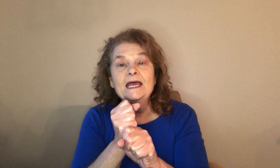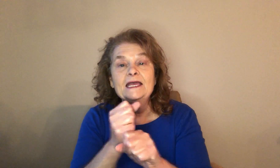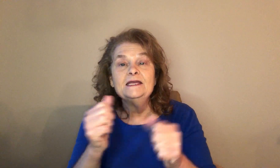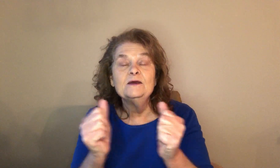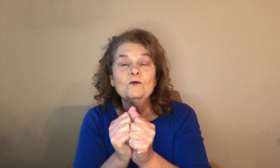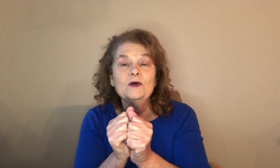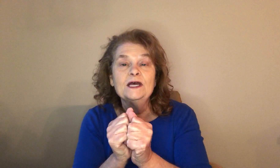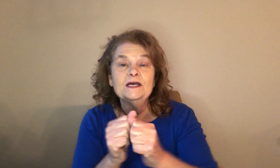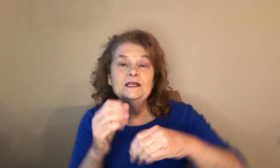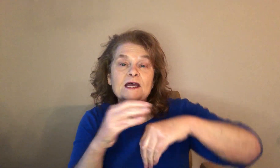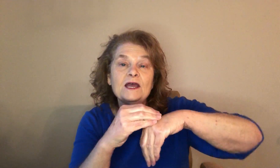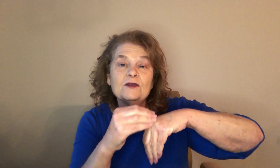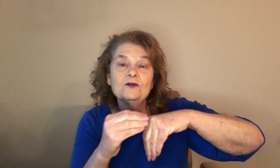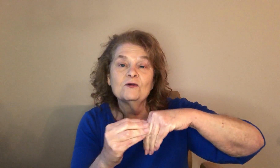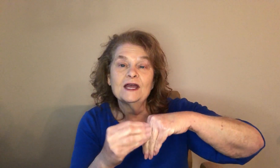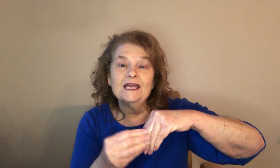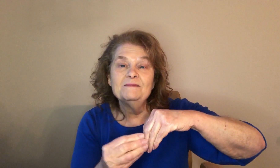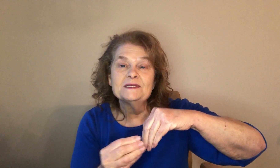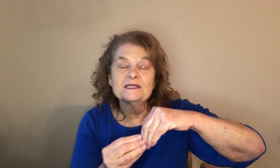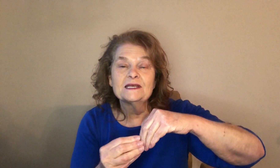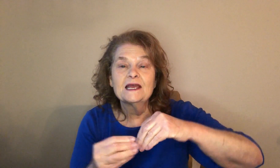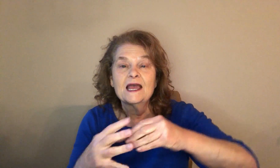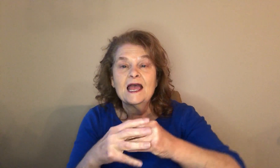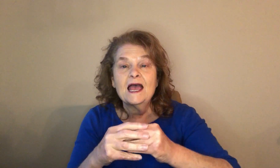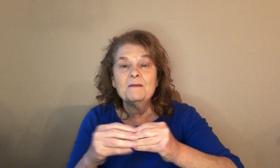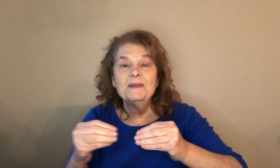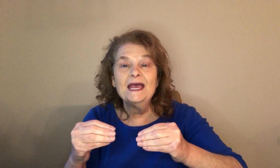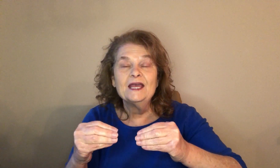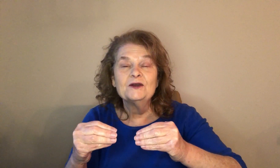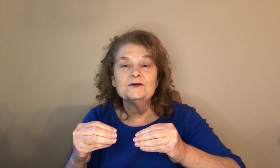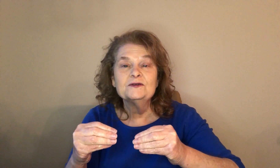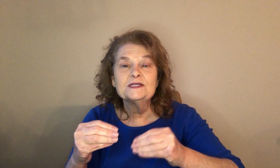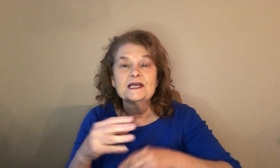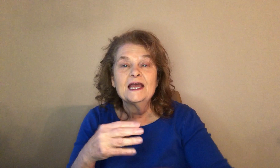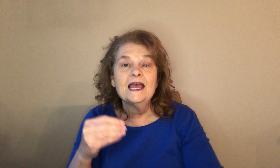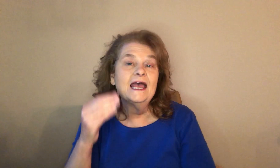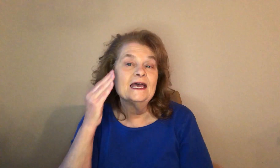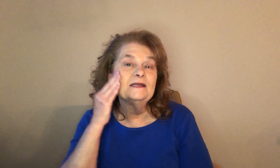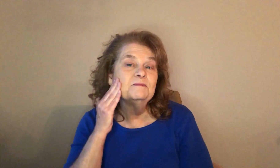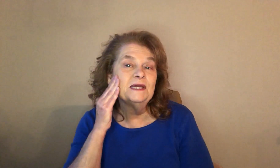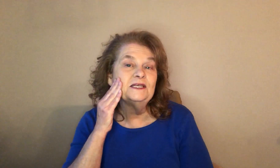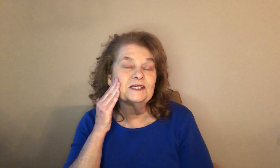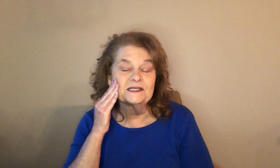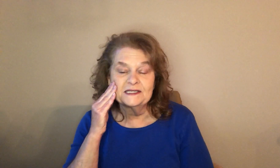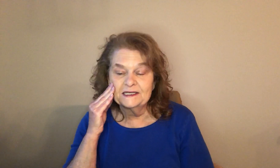made with grapes, pears, and peaches.